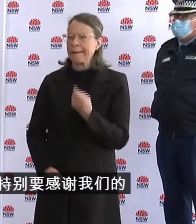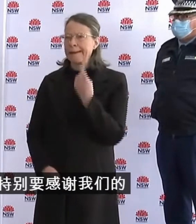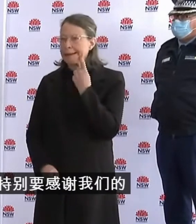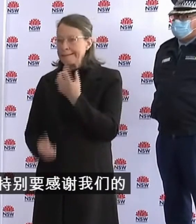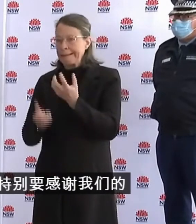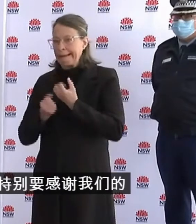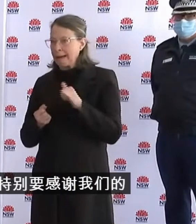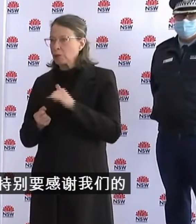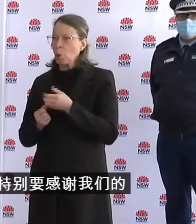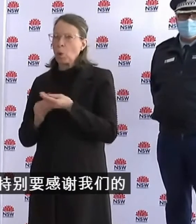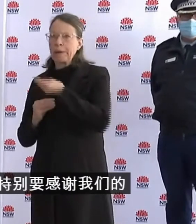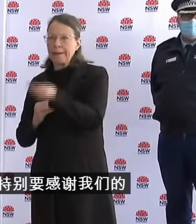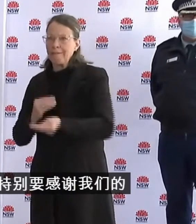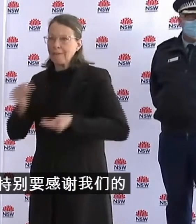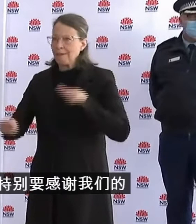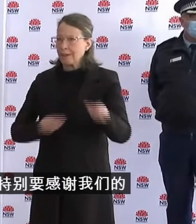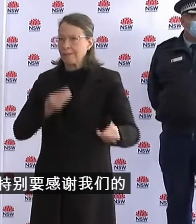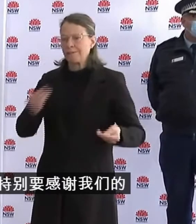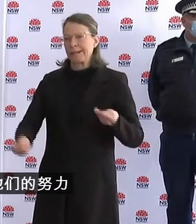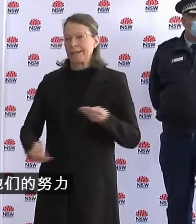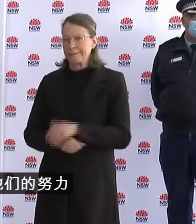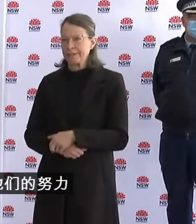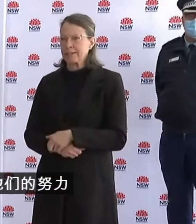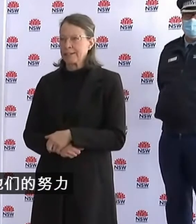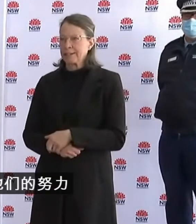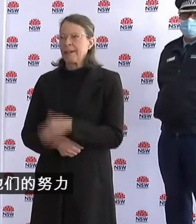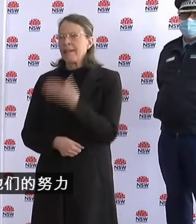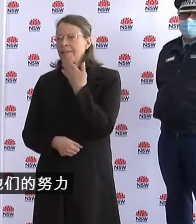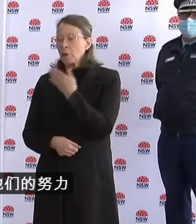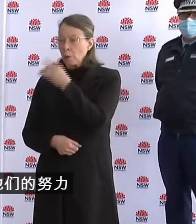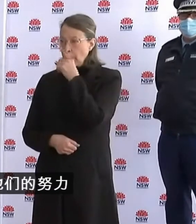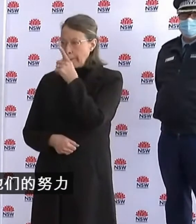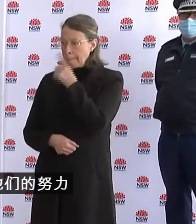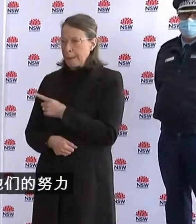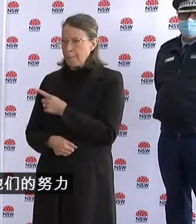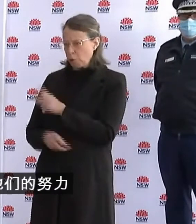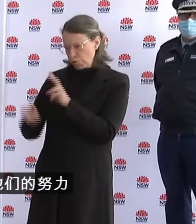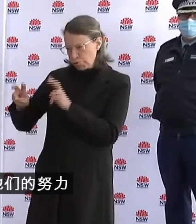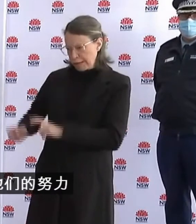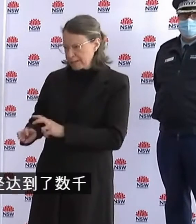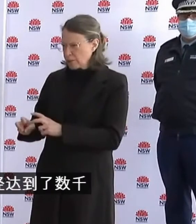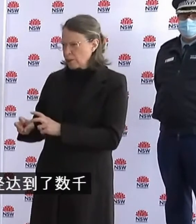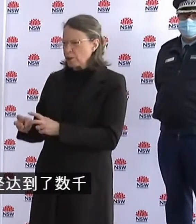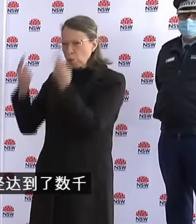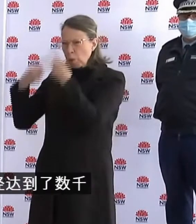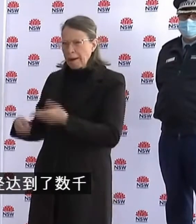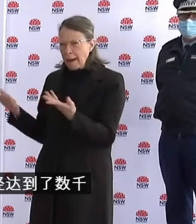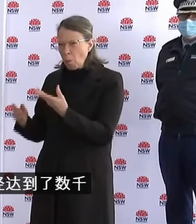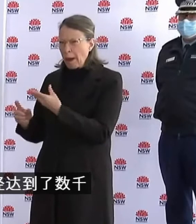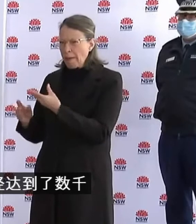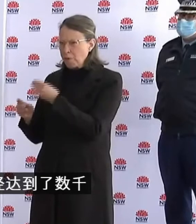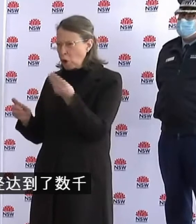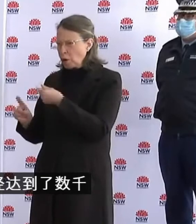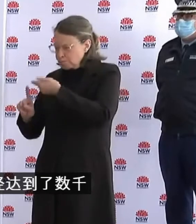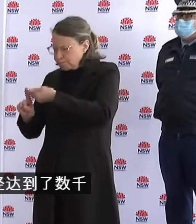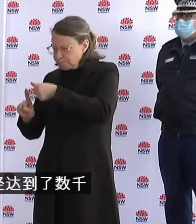never seen before. And I especially want to thank our contact tracers, because if it was not for their efforts, the 124 case